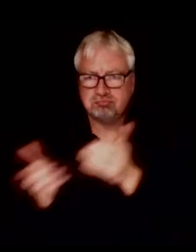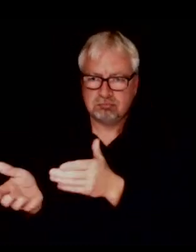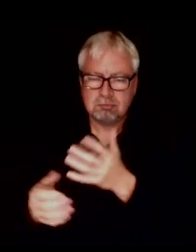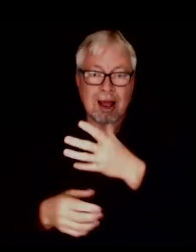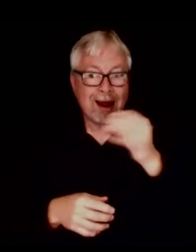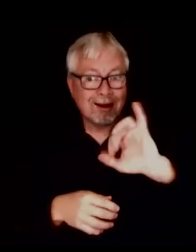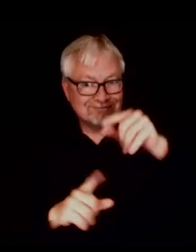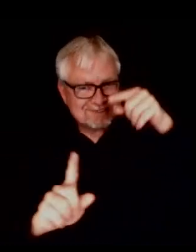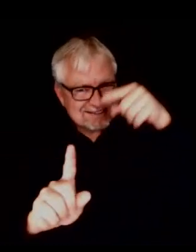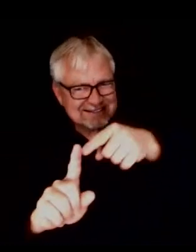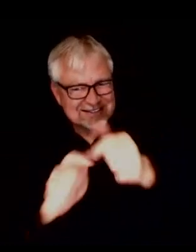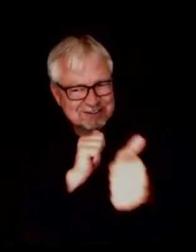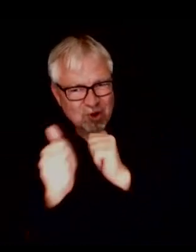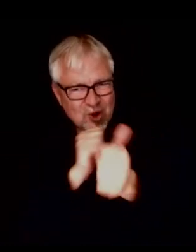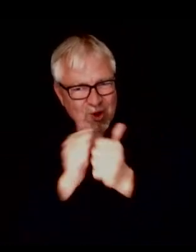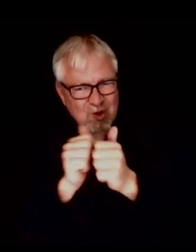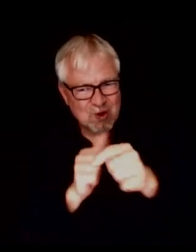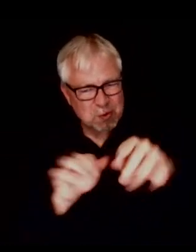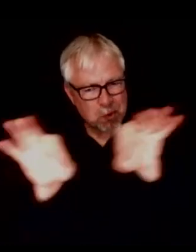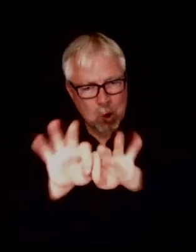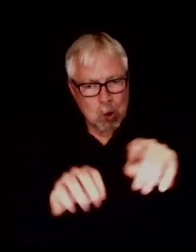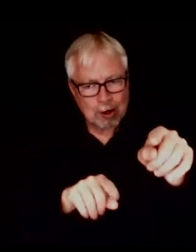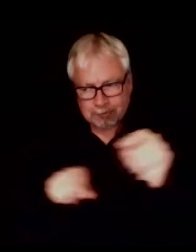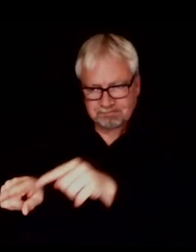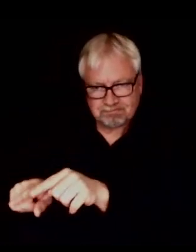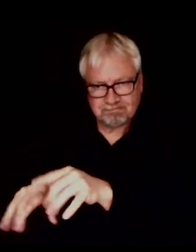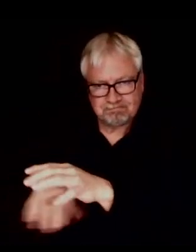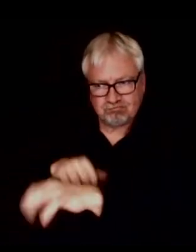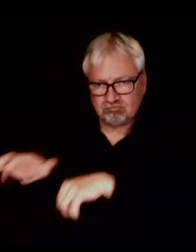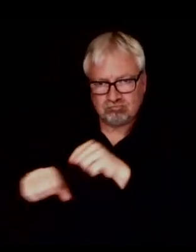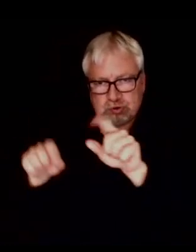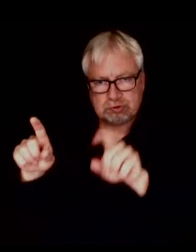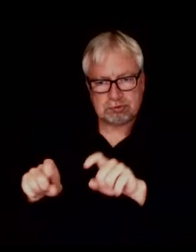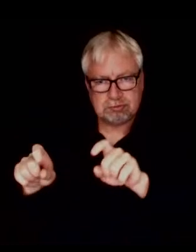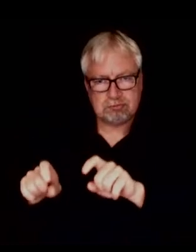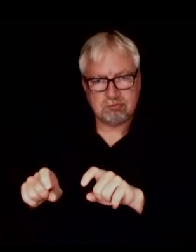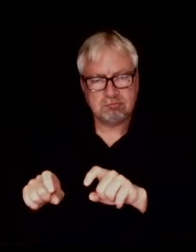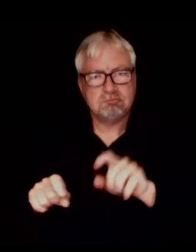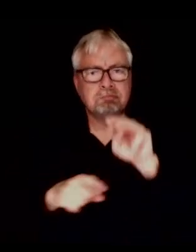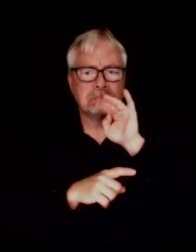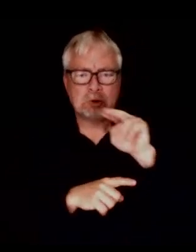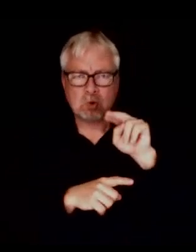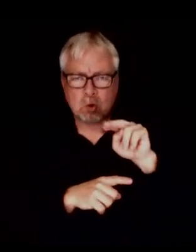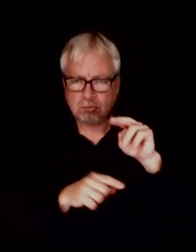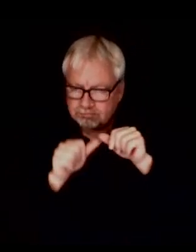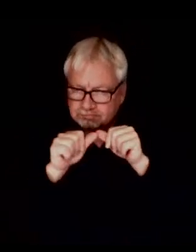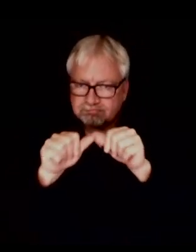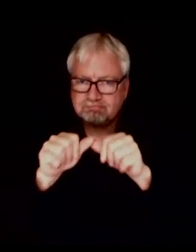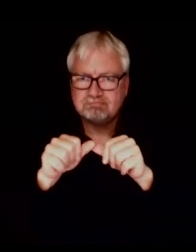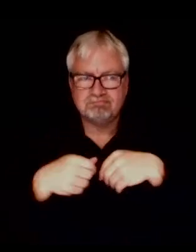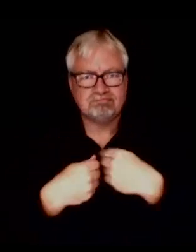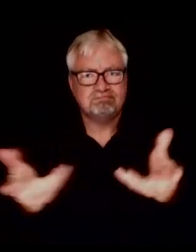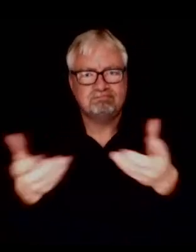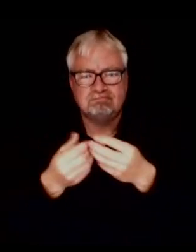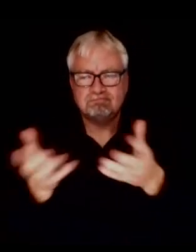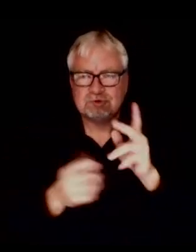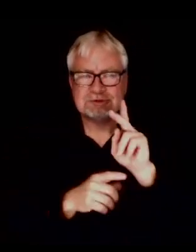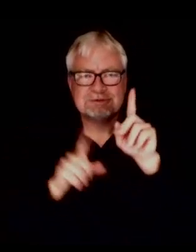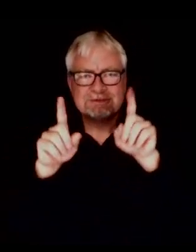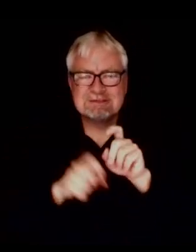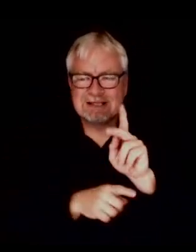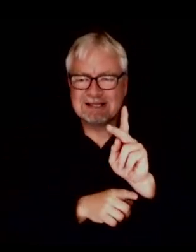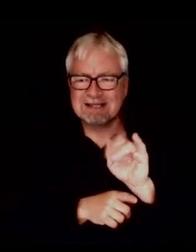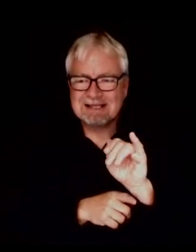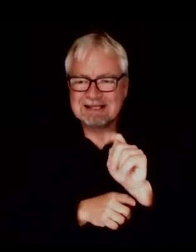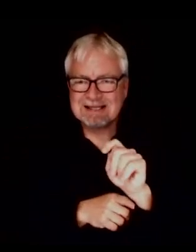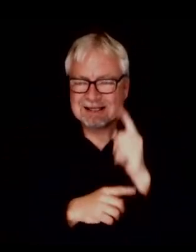resources for any middle school, high school, and organized sport teams that will offer testing for students and sports participants. Our schools also continue